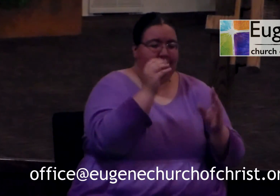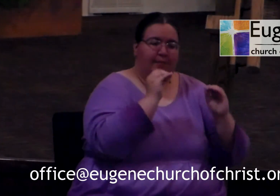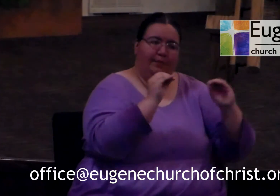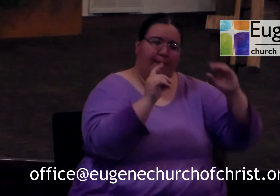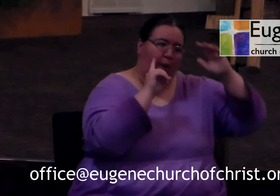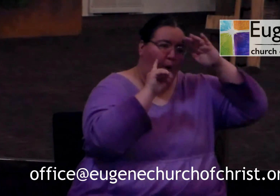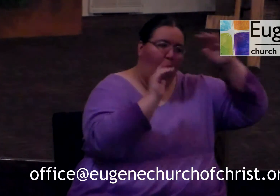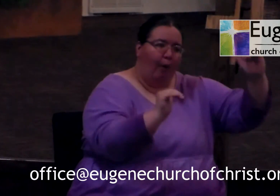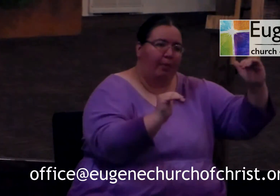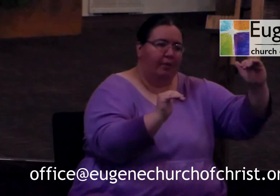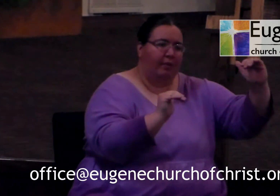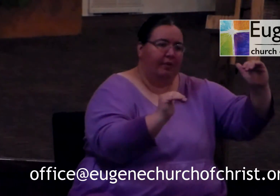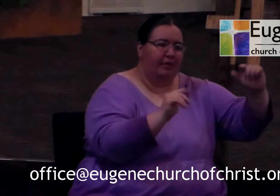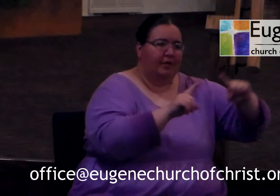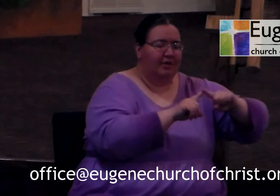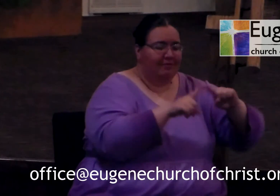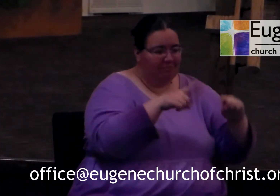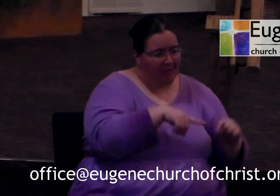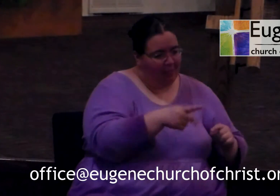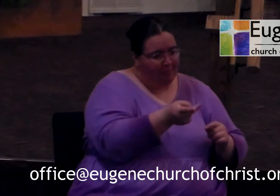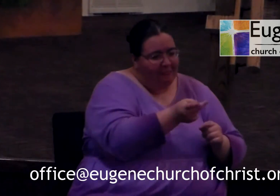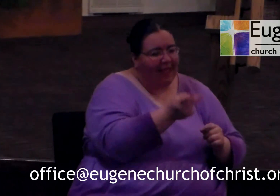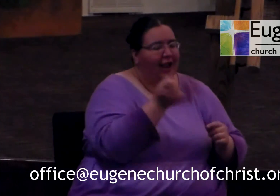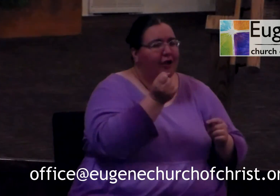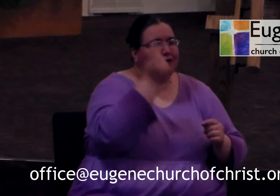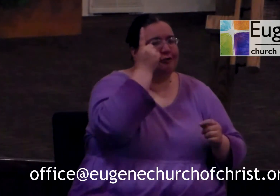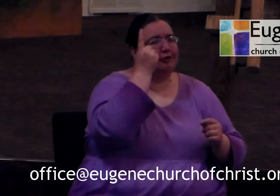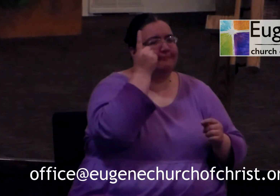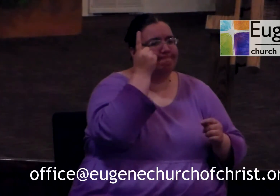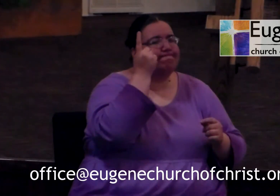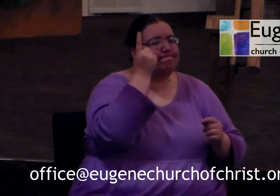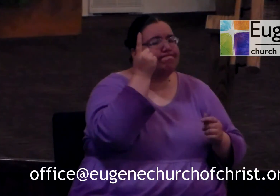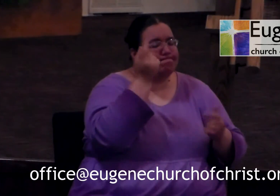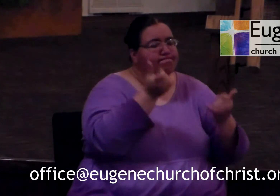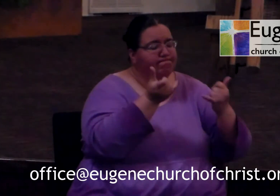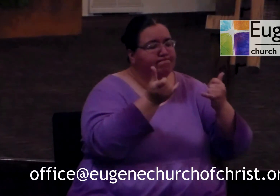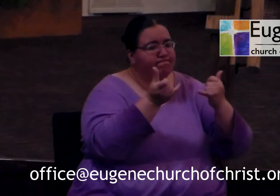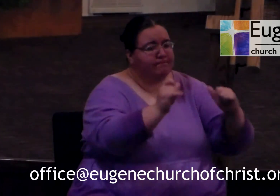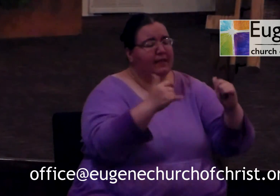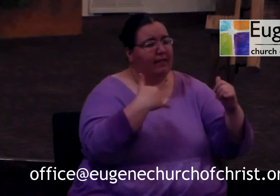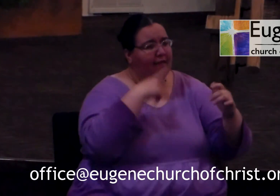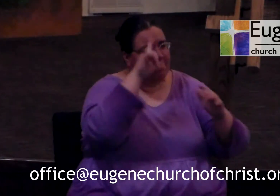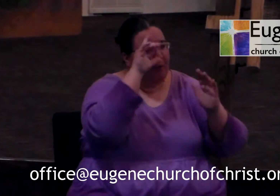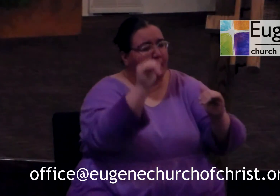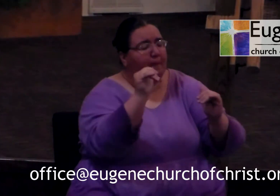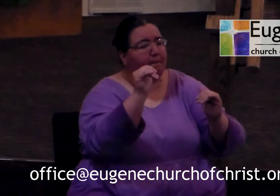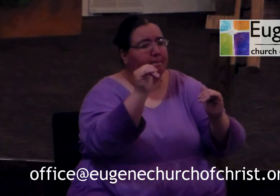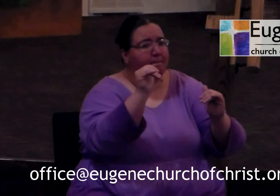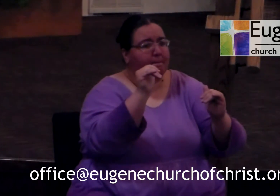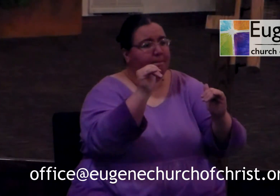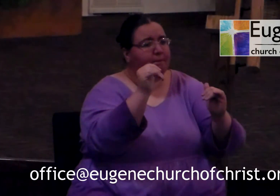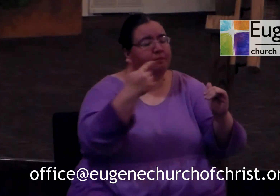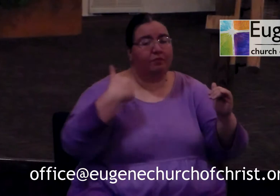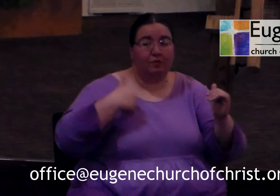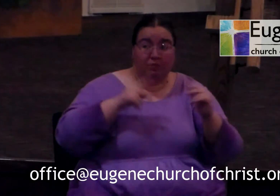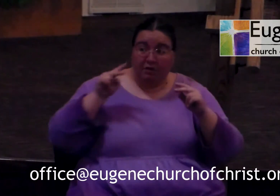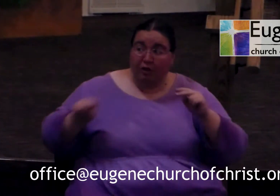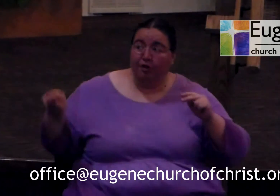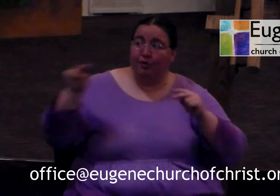And yet they understood there is still hope. And when we look around at our world today, there are an awful lot of people that feel